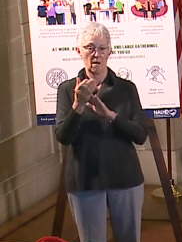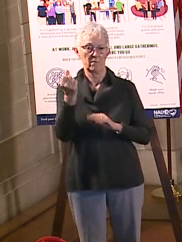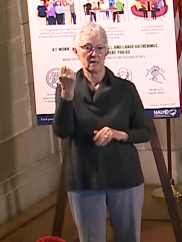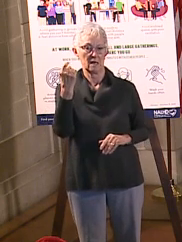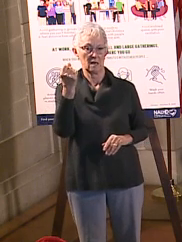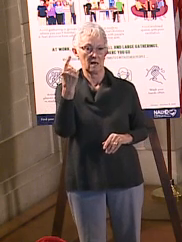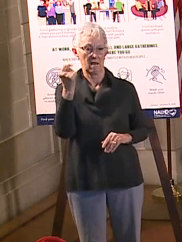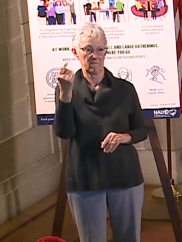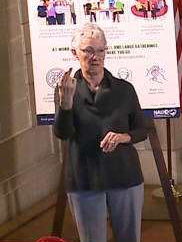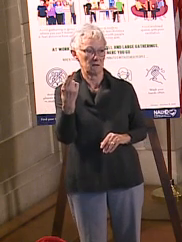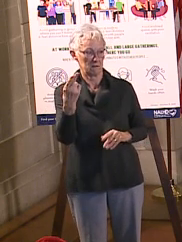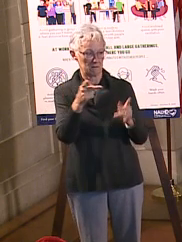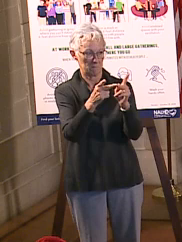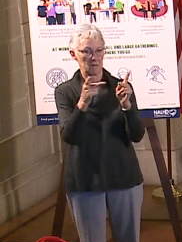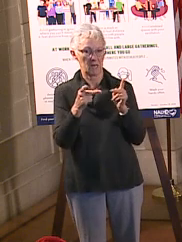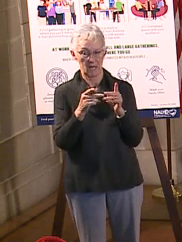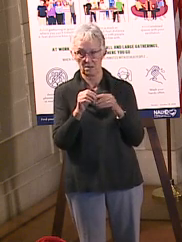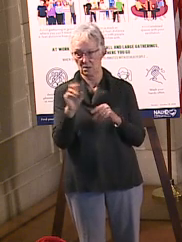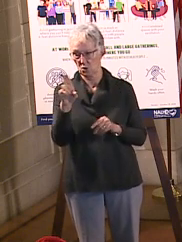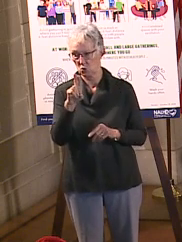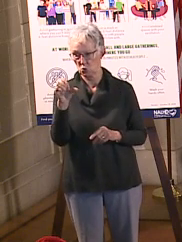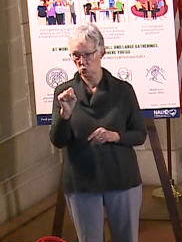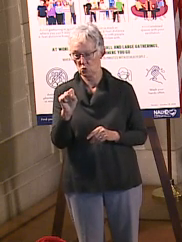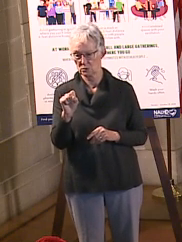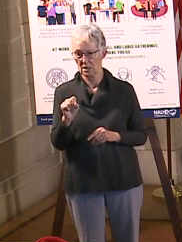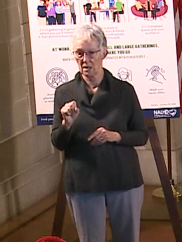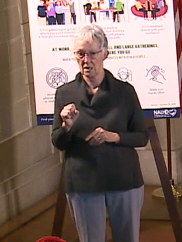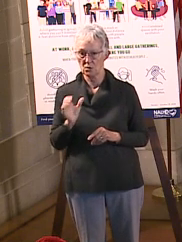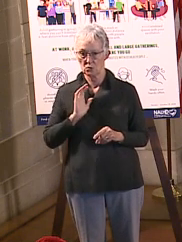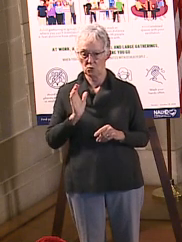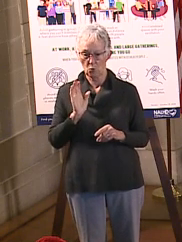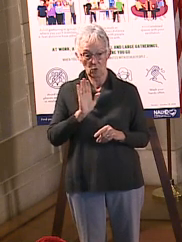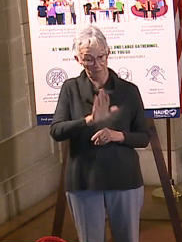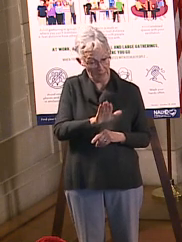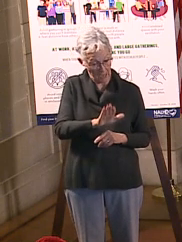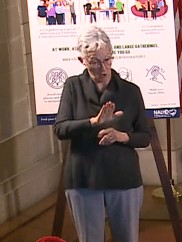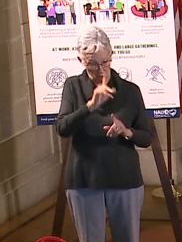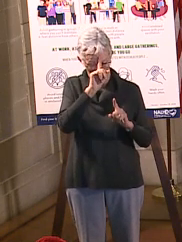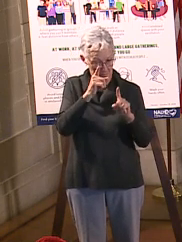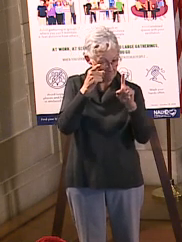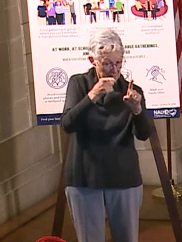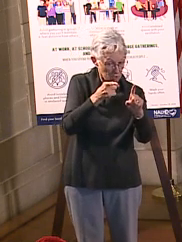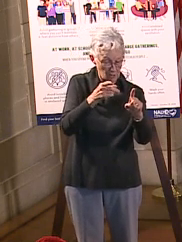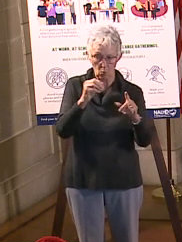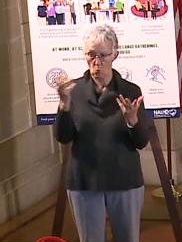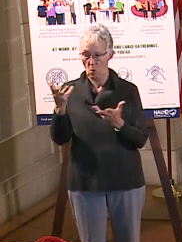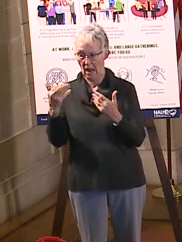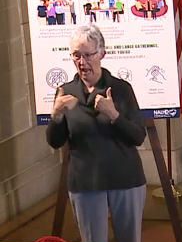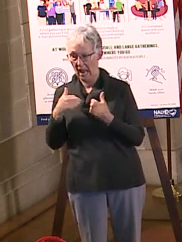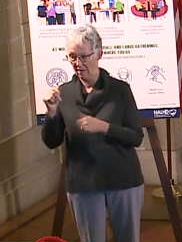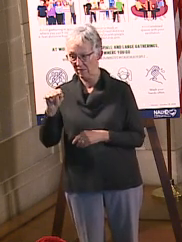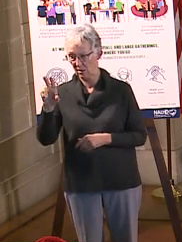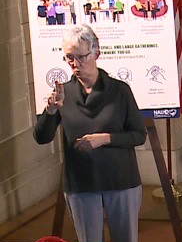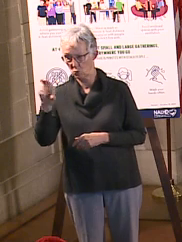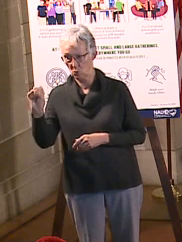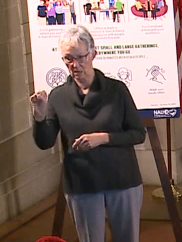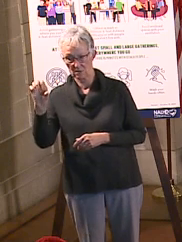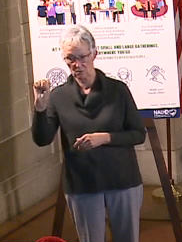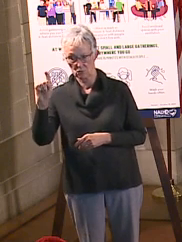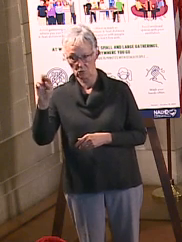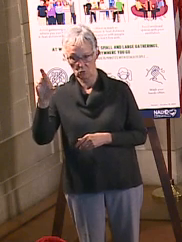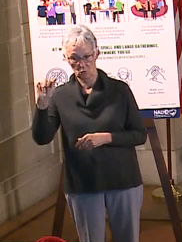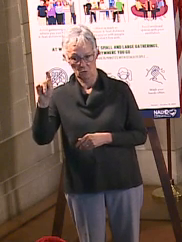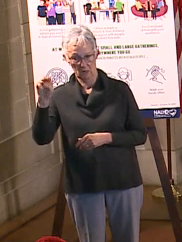and the synergy that exists between that command, its mission, and what we have at U.S. Strategic Command is critical. The fact